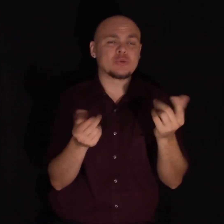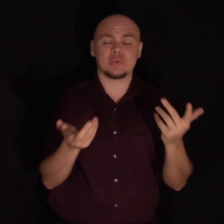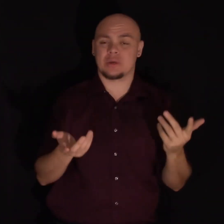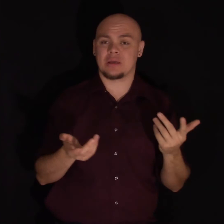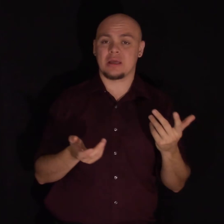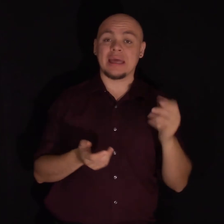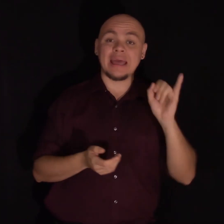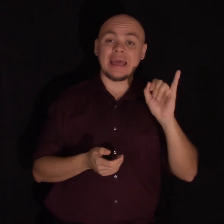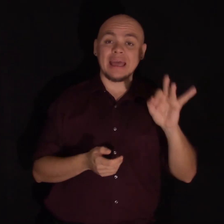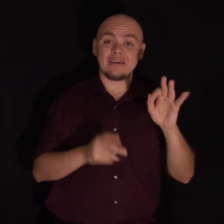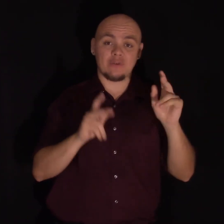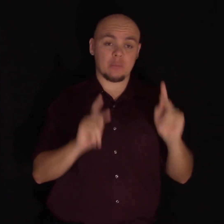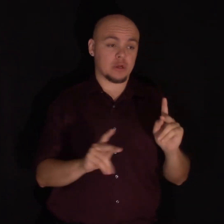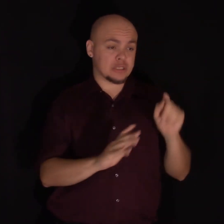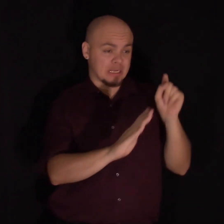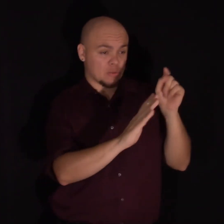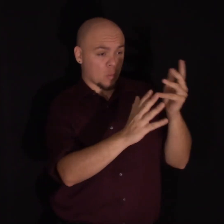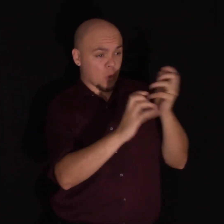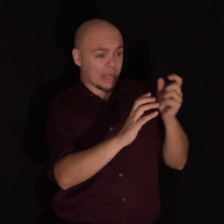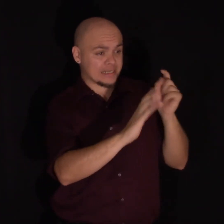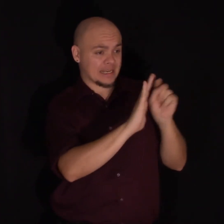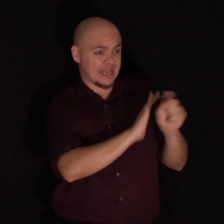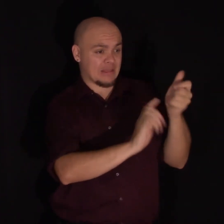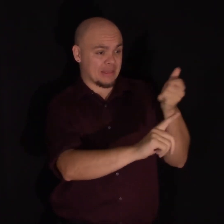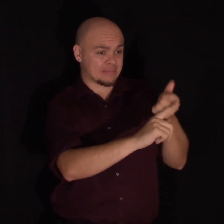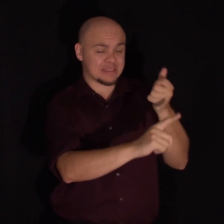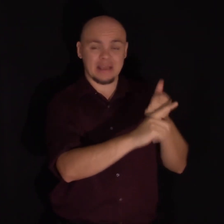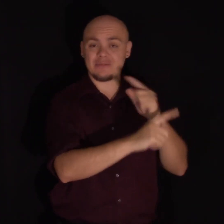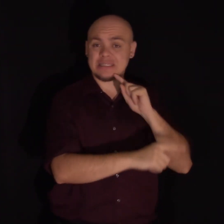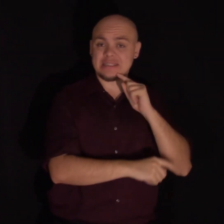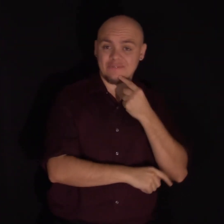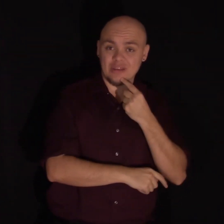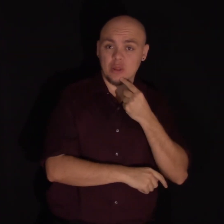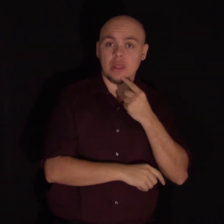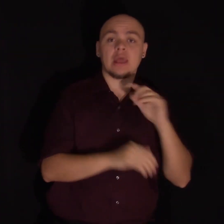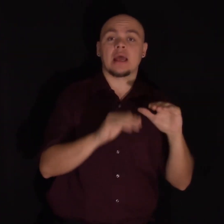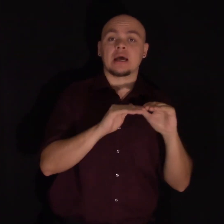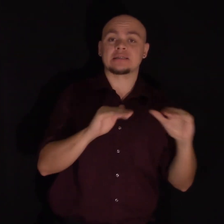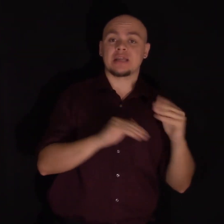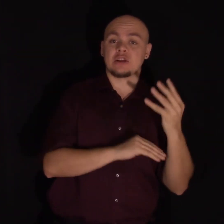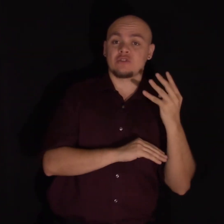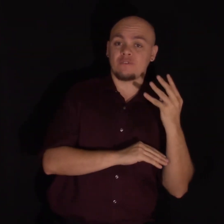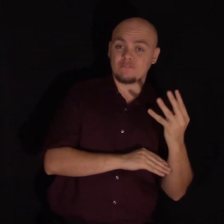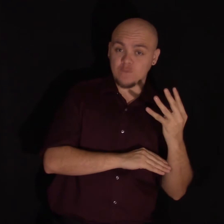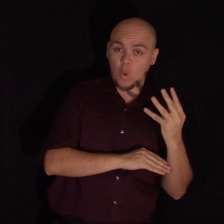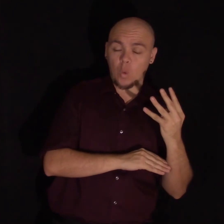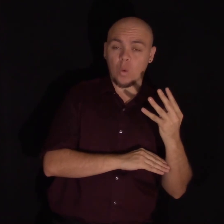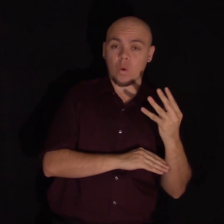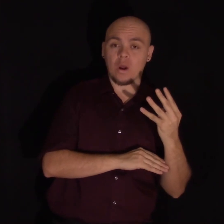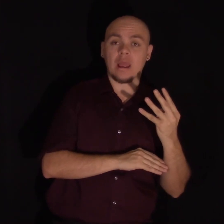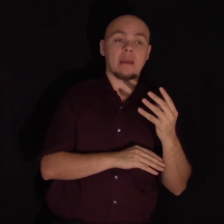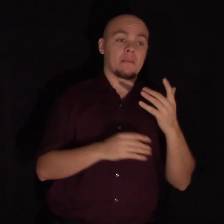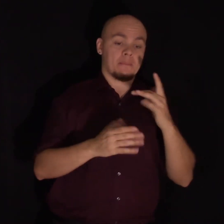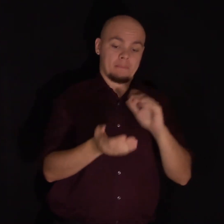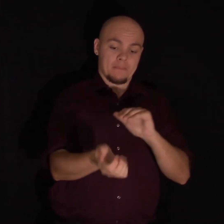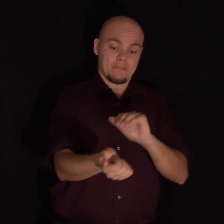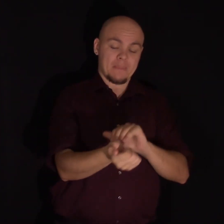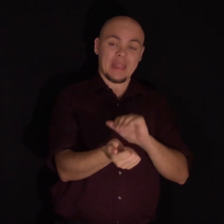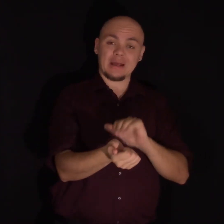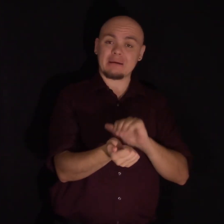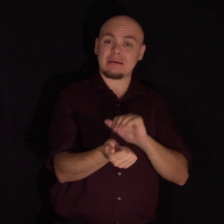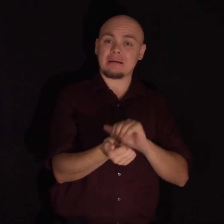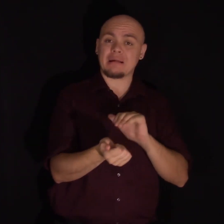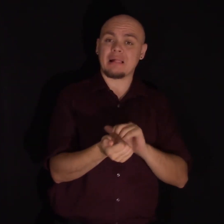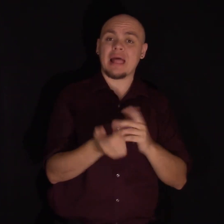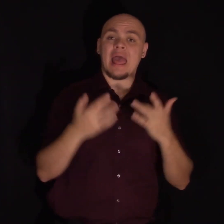an extremely suicidal state, they are in a stage 4 medical health emergency. Their